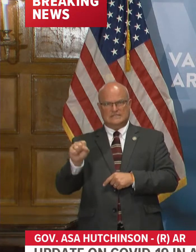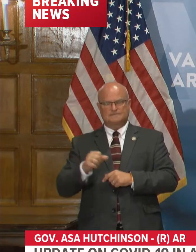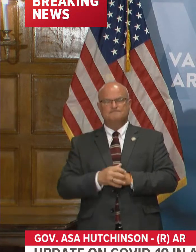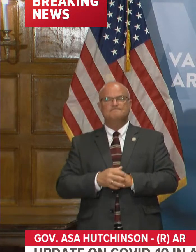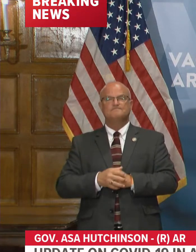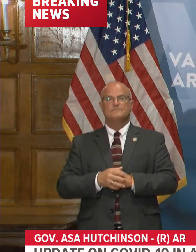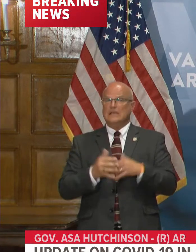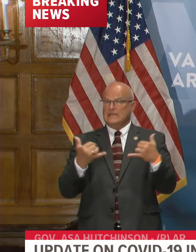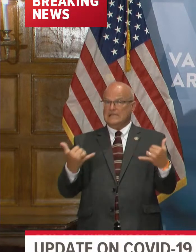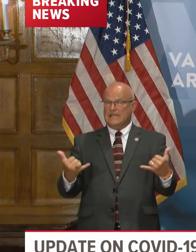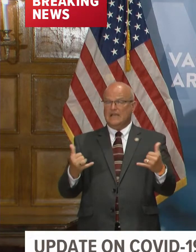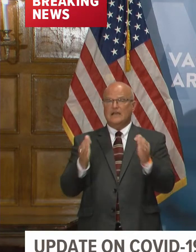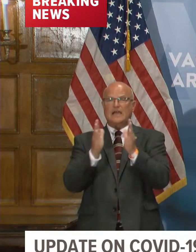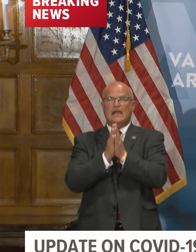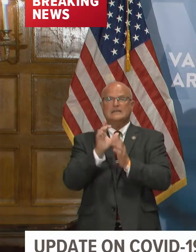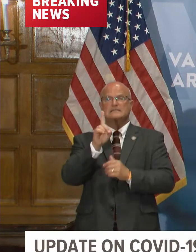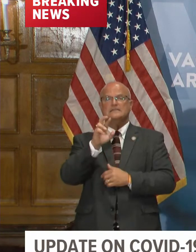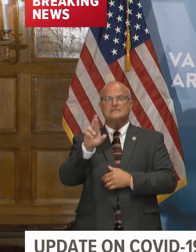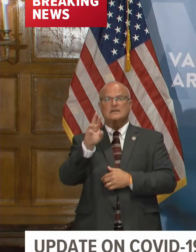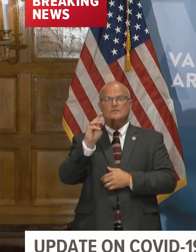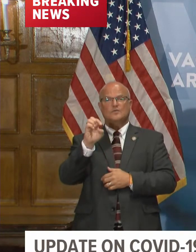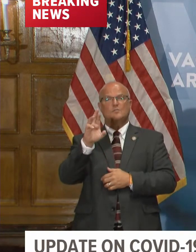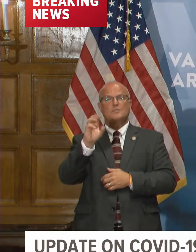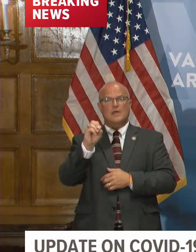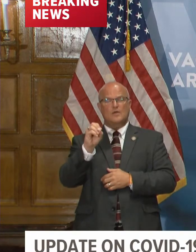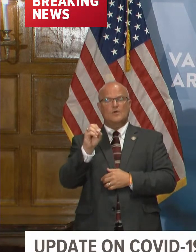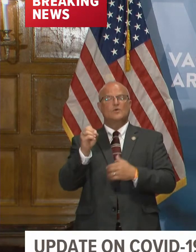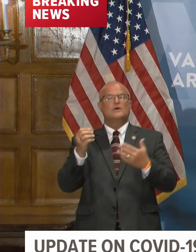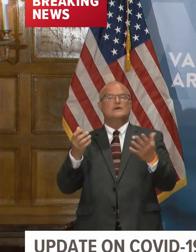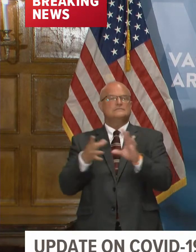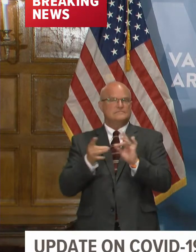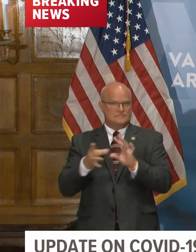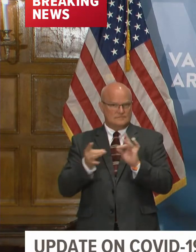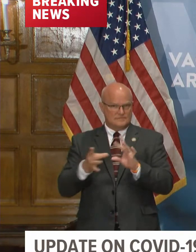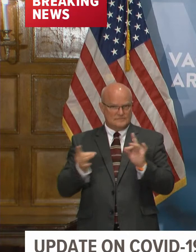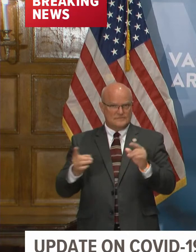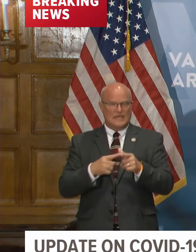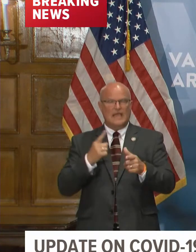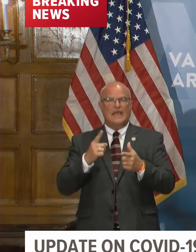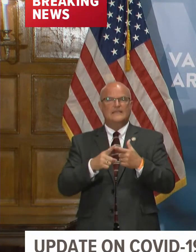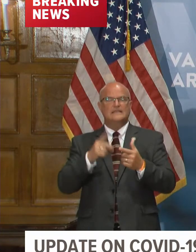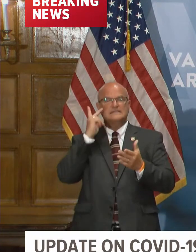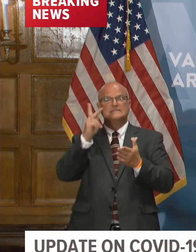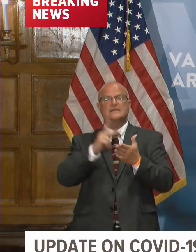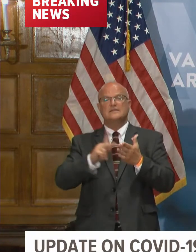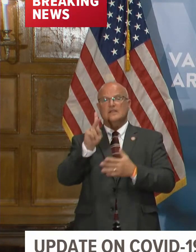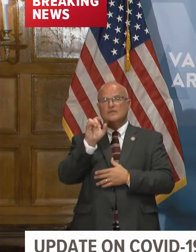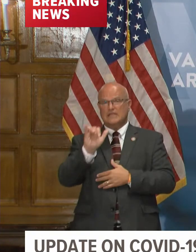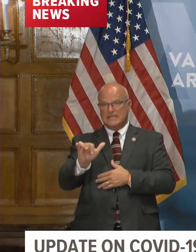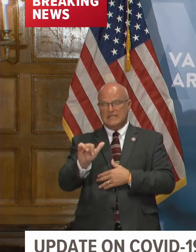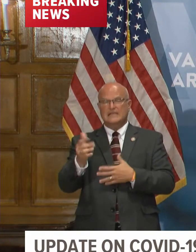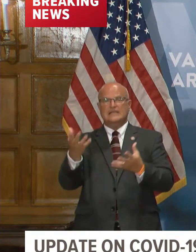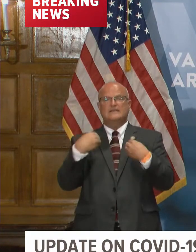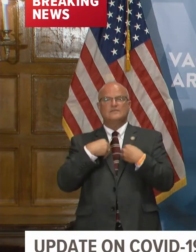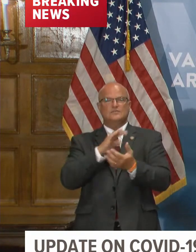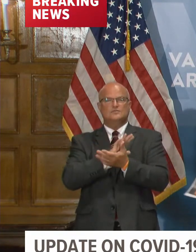to come and make comments, and then I asked Secretary Key to be here to give us a school update. Dr. Romero.